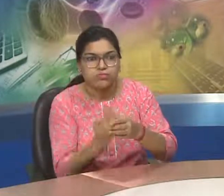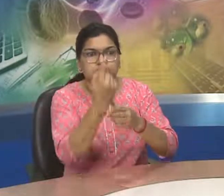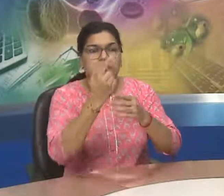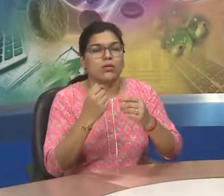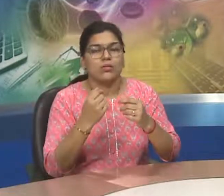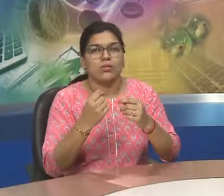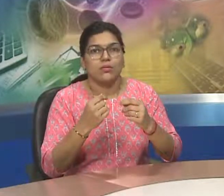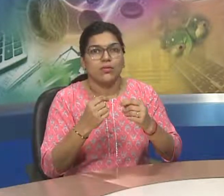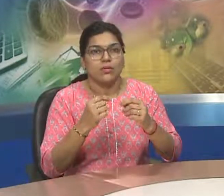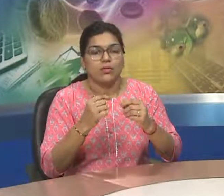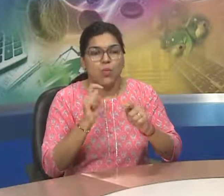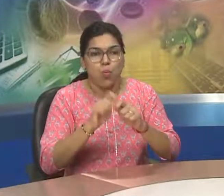energy